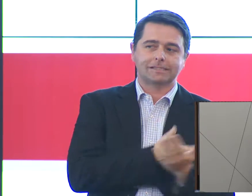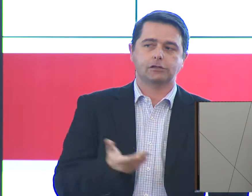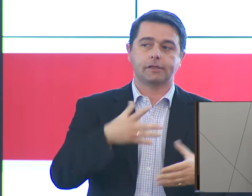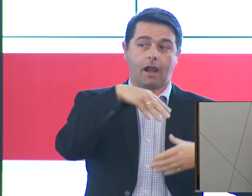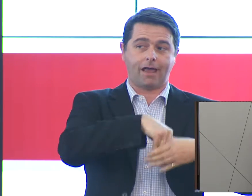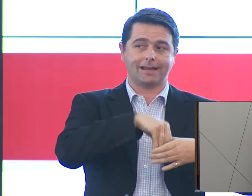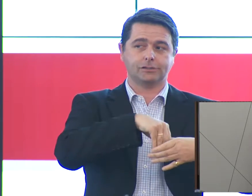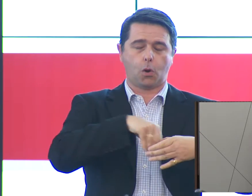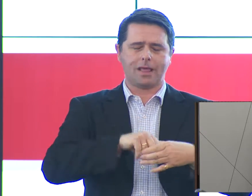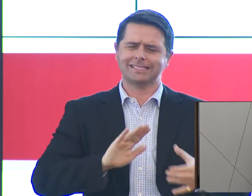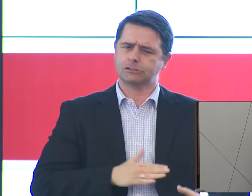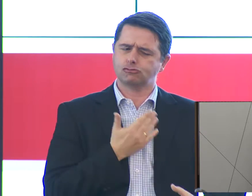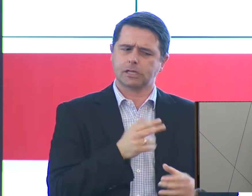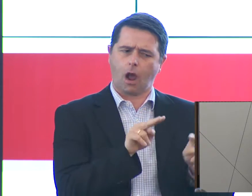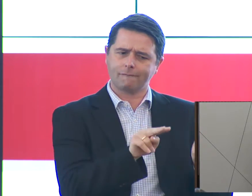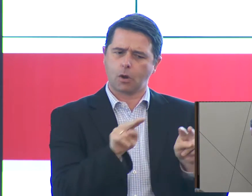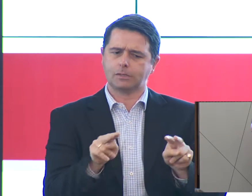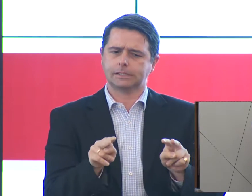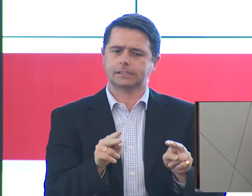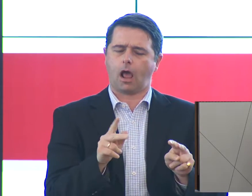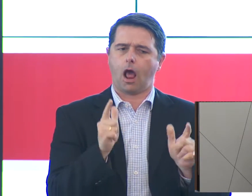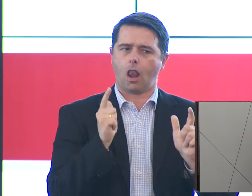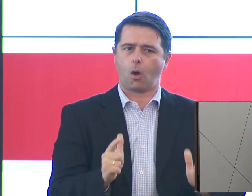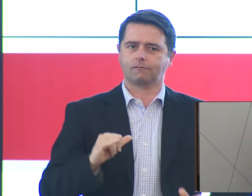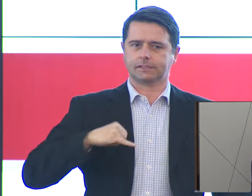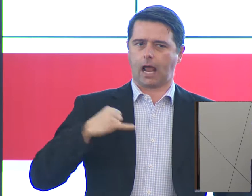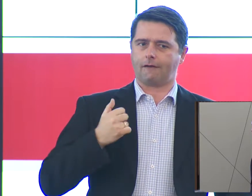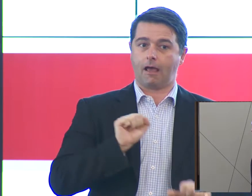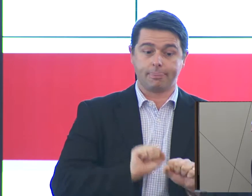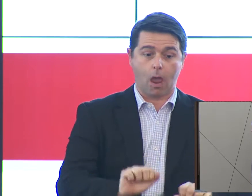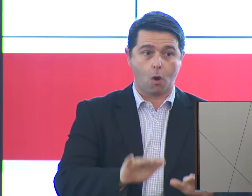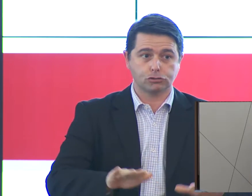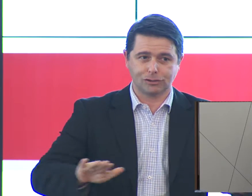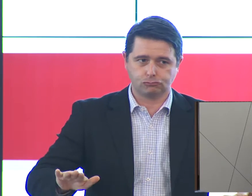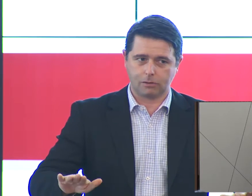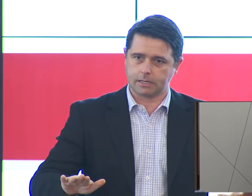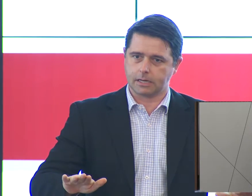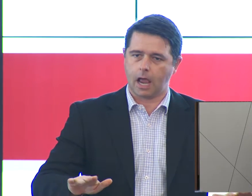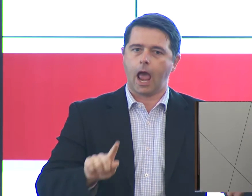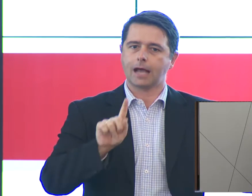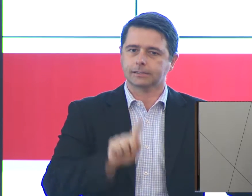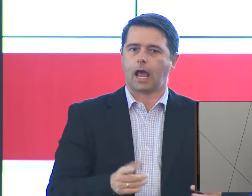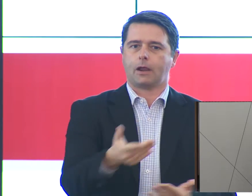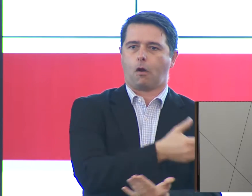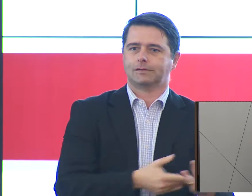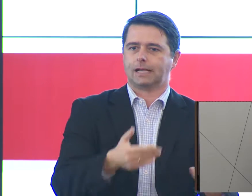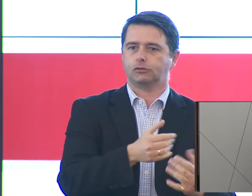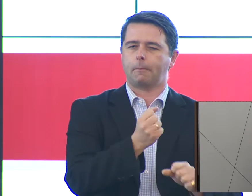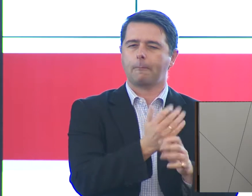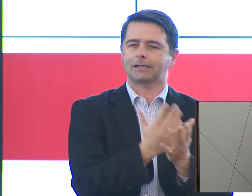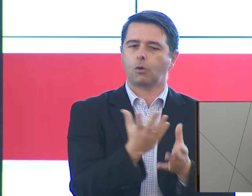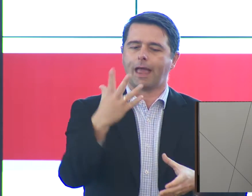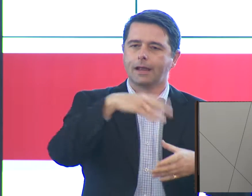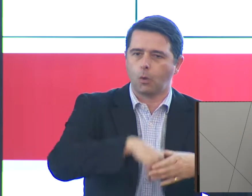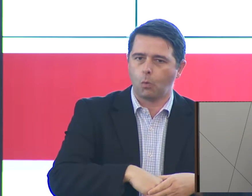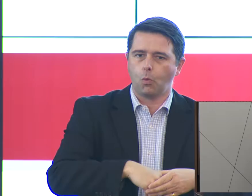So already the conversation I've had internally is quite interesting, and I have noticed that there's been a lot of staff talking about their